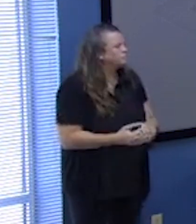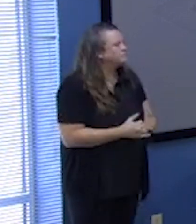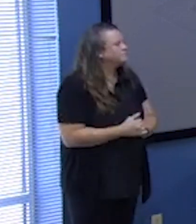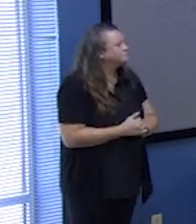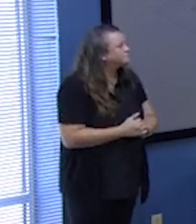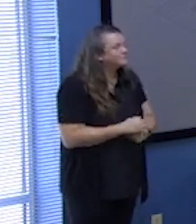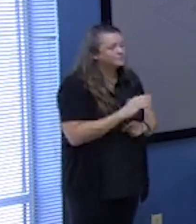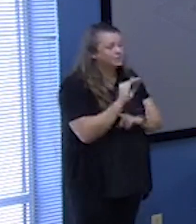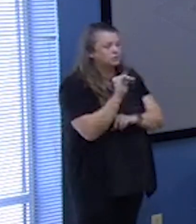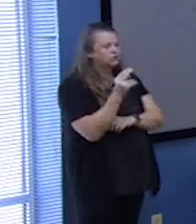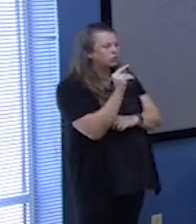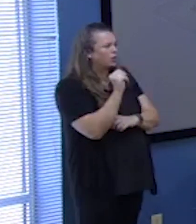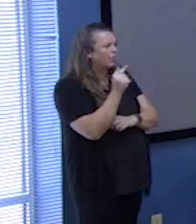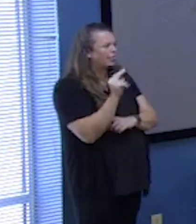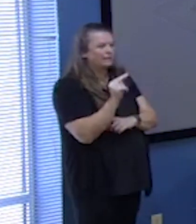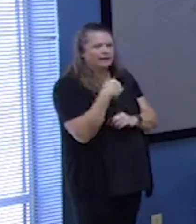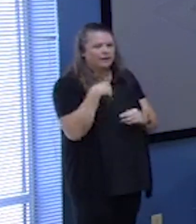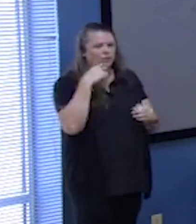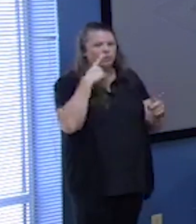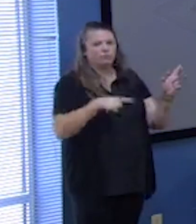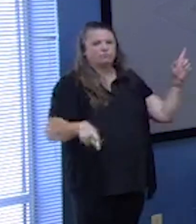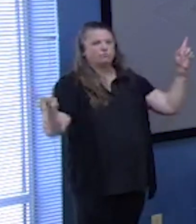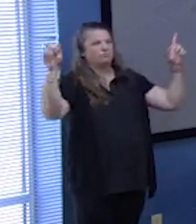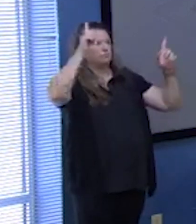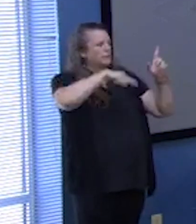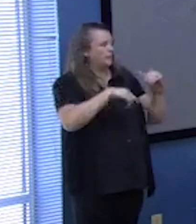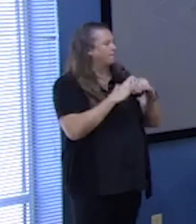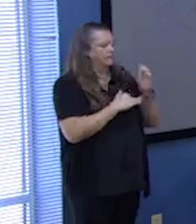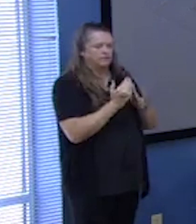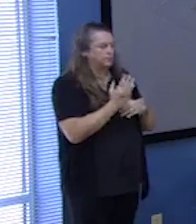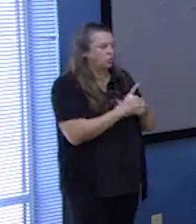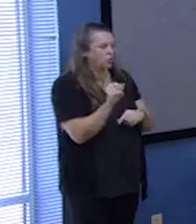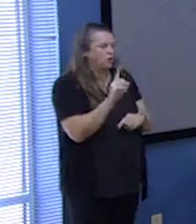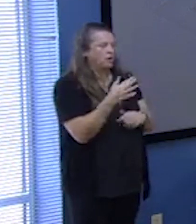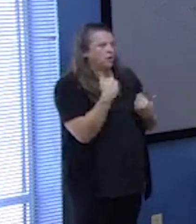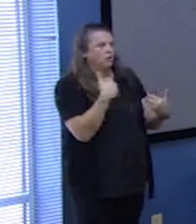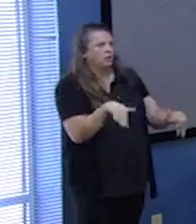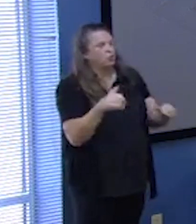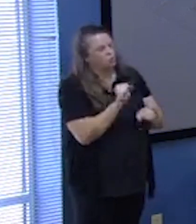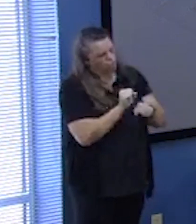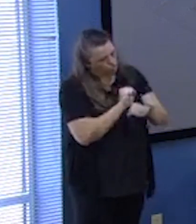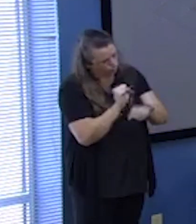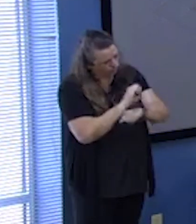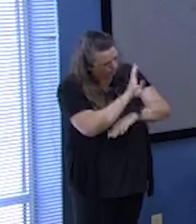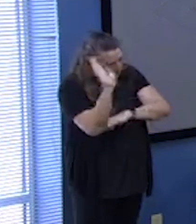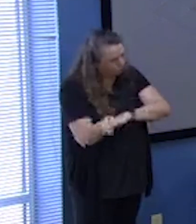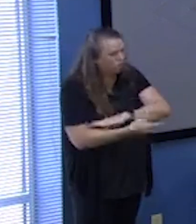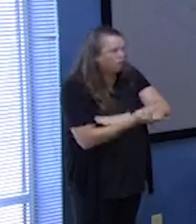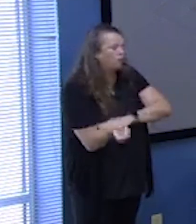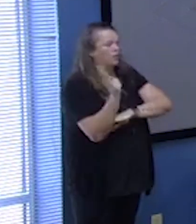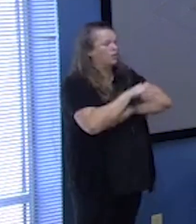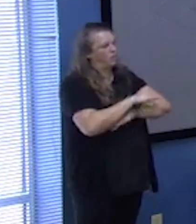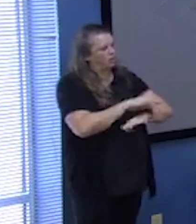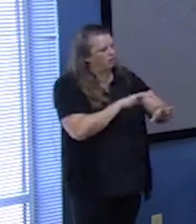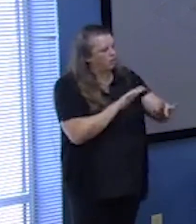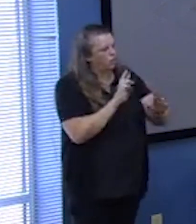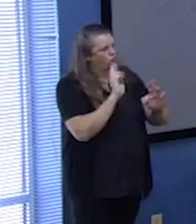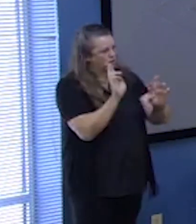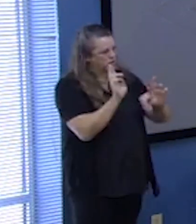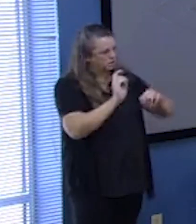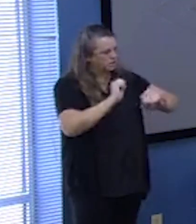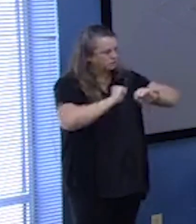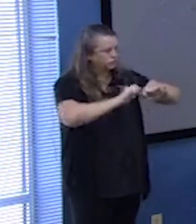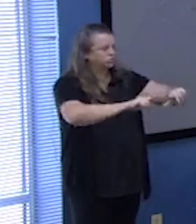And Jonathan, I know he's in the building. Jonathan has been working tirelessly to get us live on the App Store, so we are pumped about